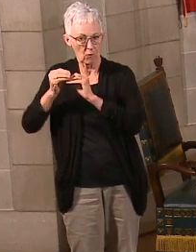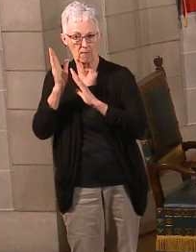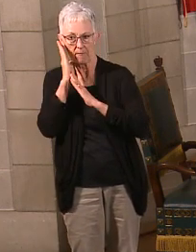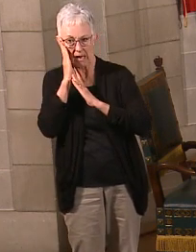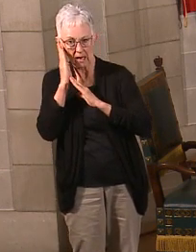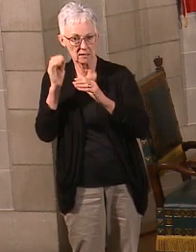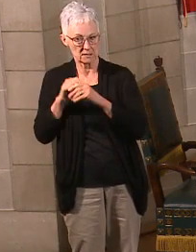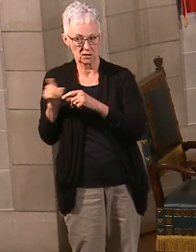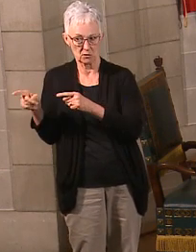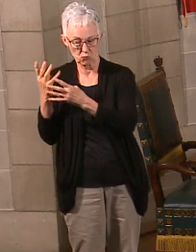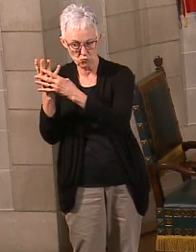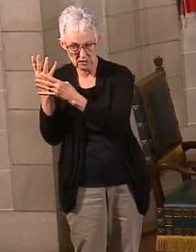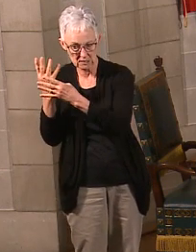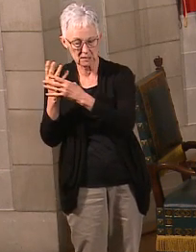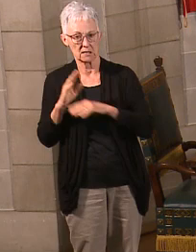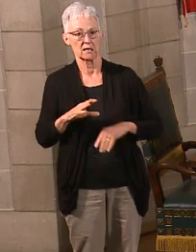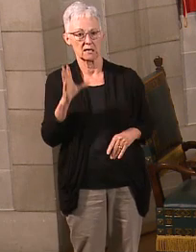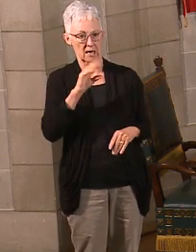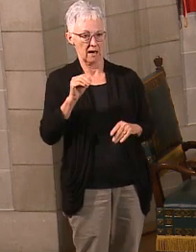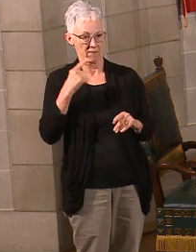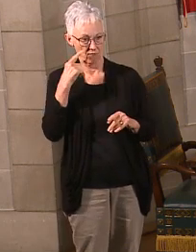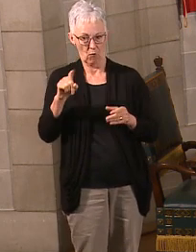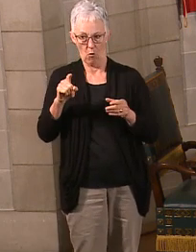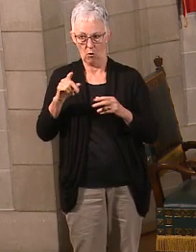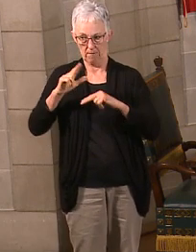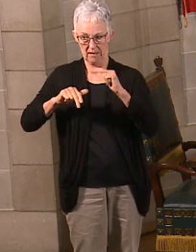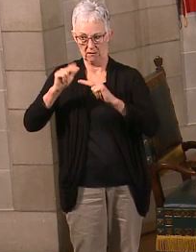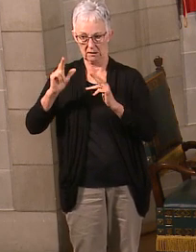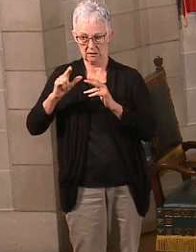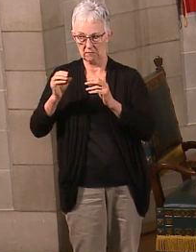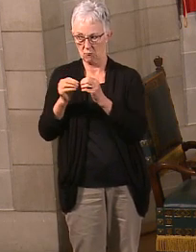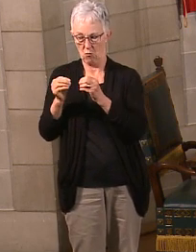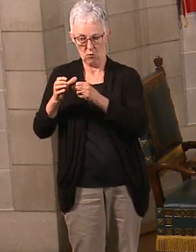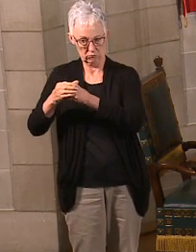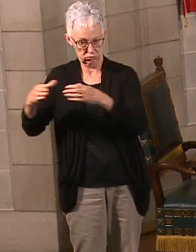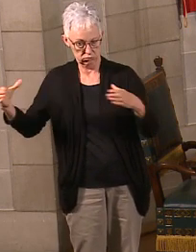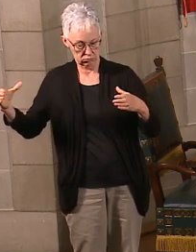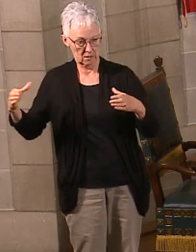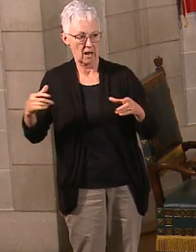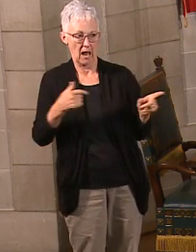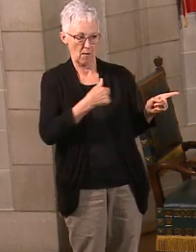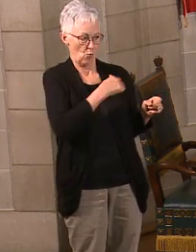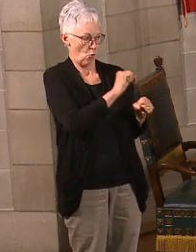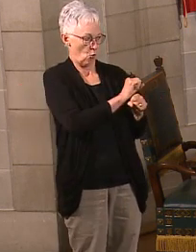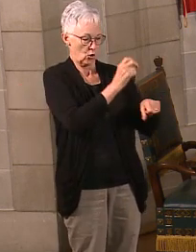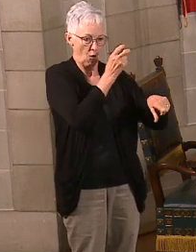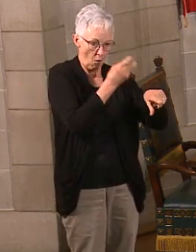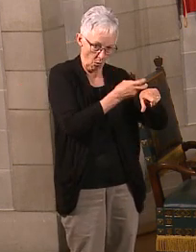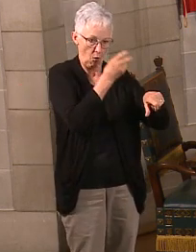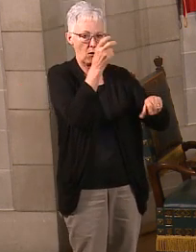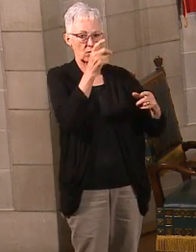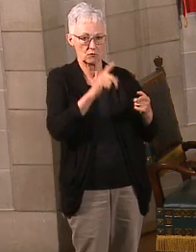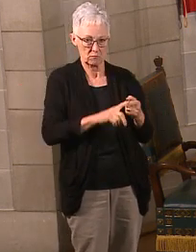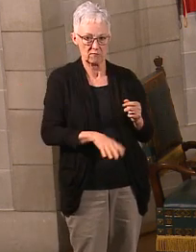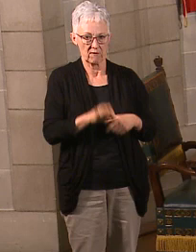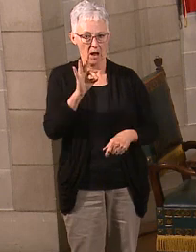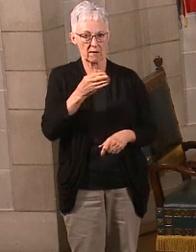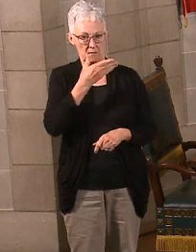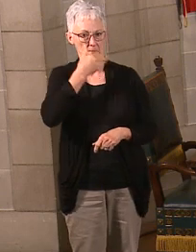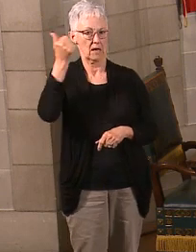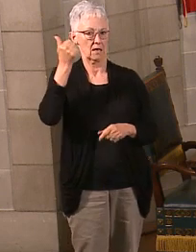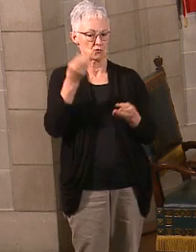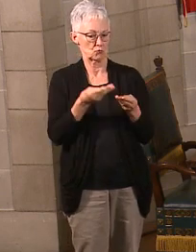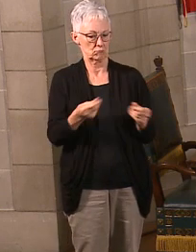announced the need for additional construction, and in the months ahead, I'll be working hard with many stakeholders to craft the right solutions for